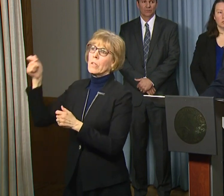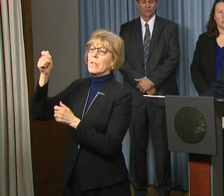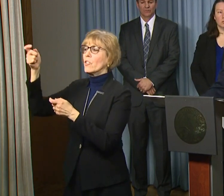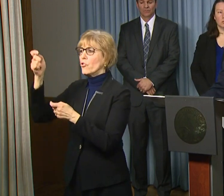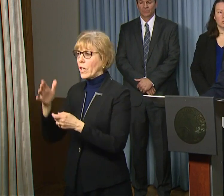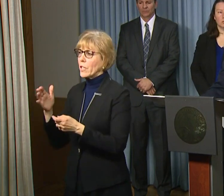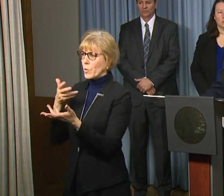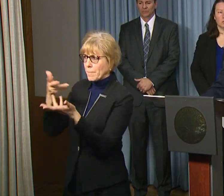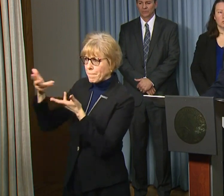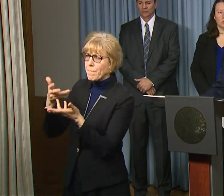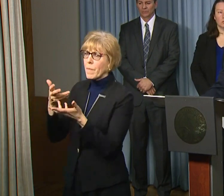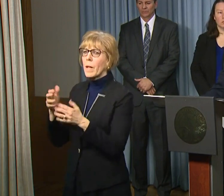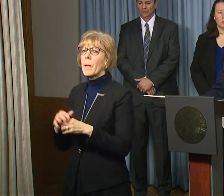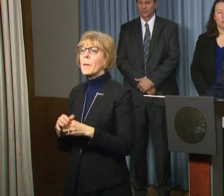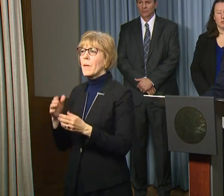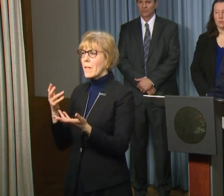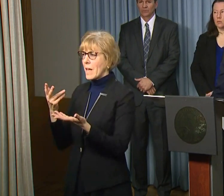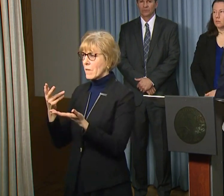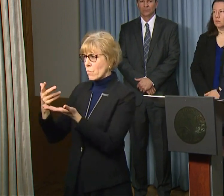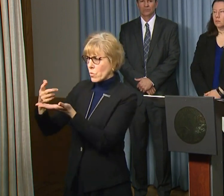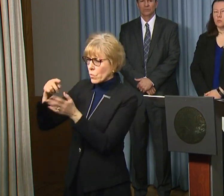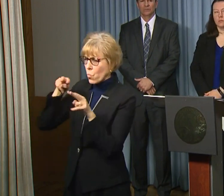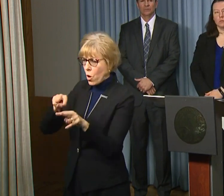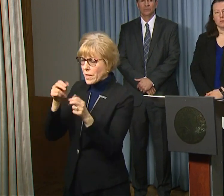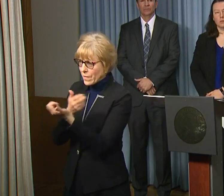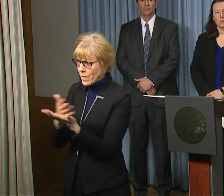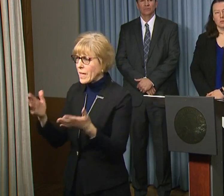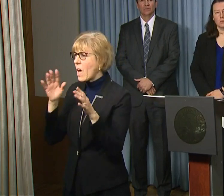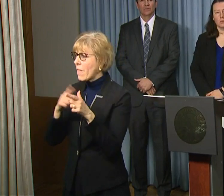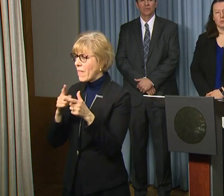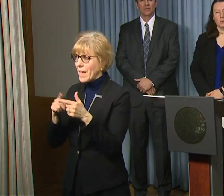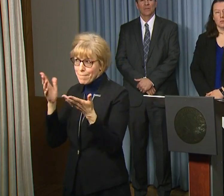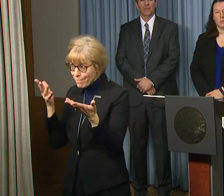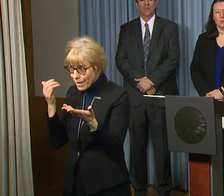to monitor and to make decisions accordingly.